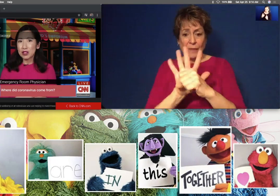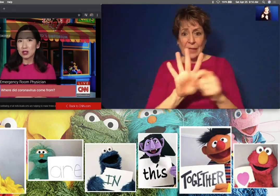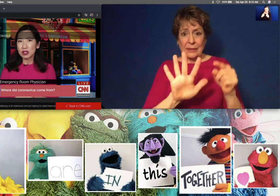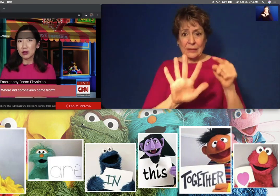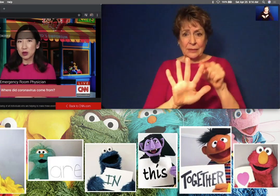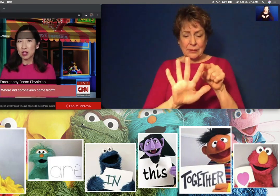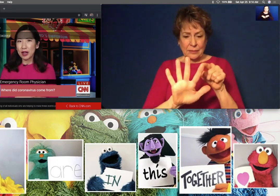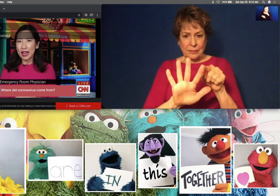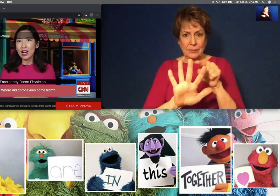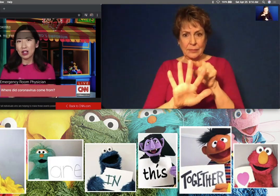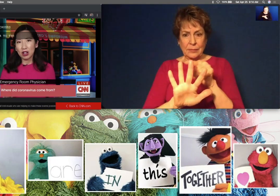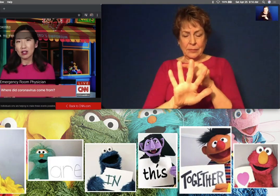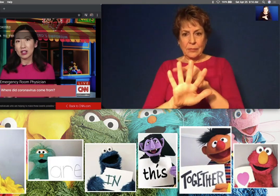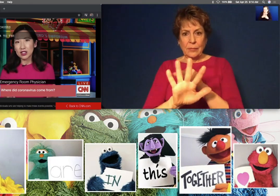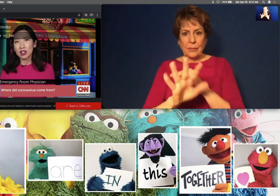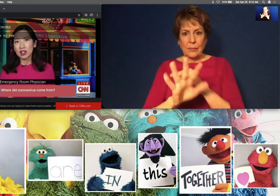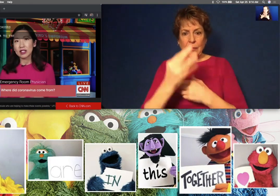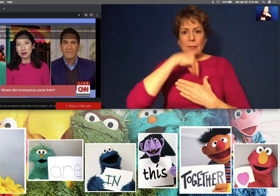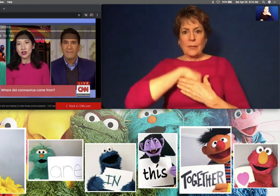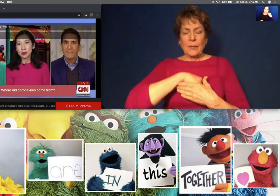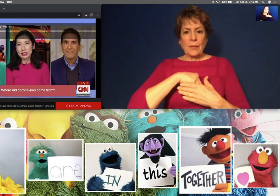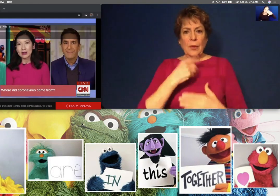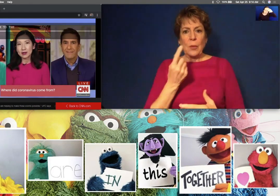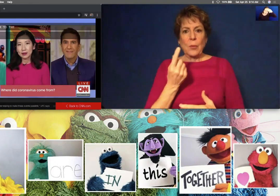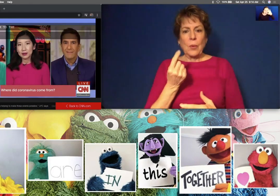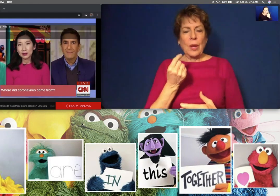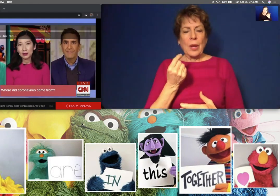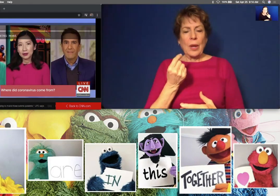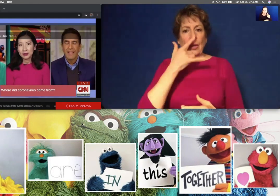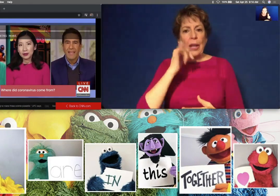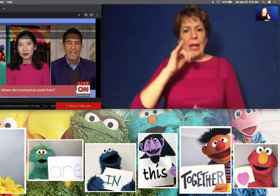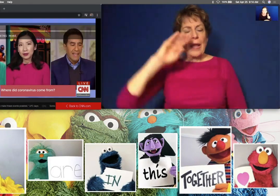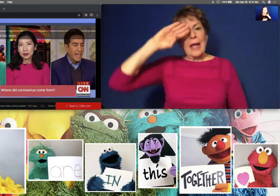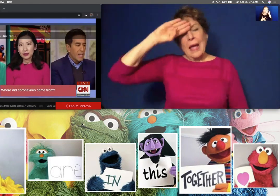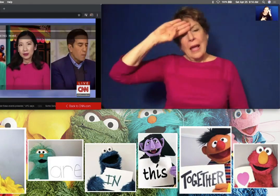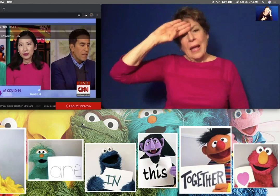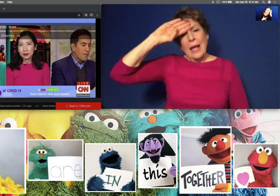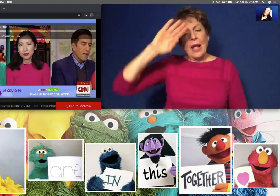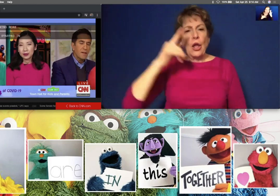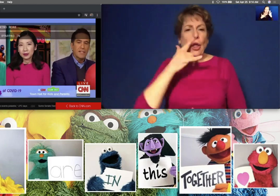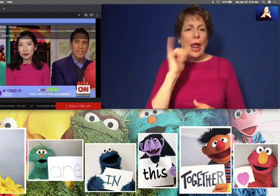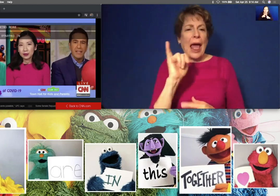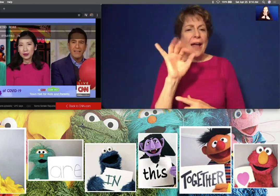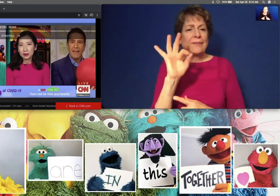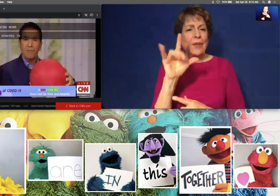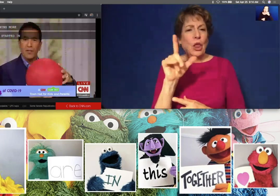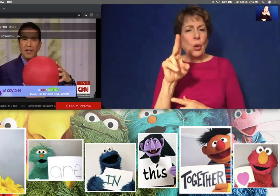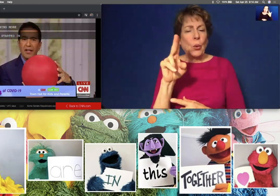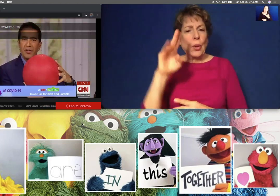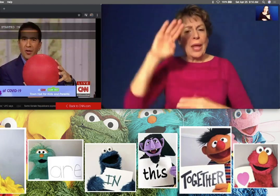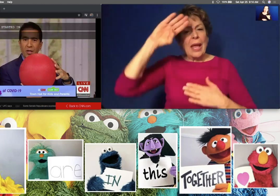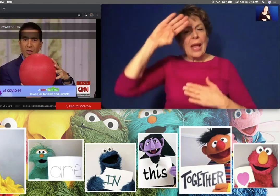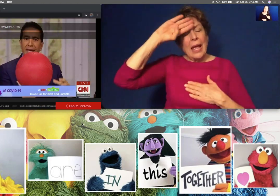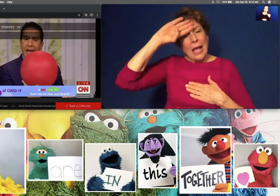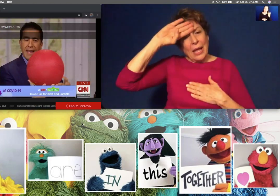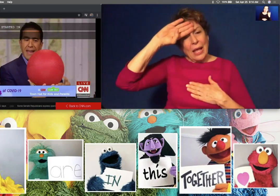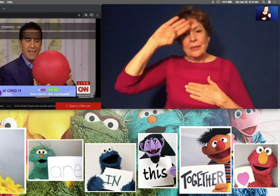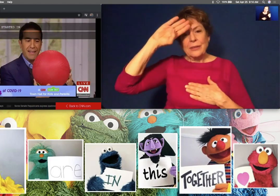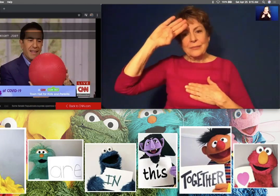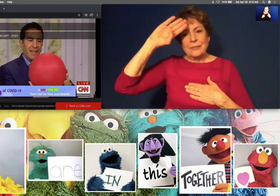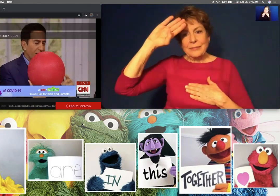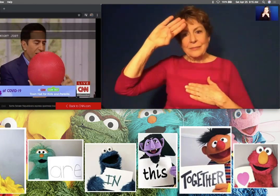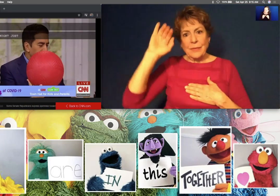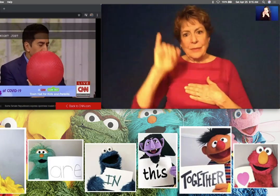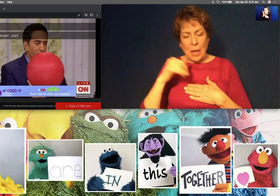symptoms very similar to the cold and the flu, but we're still learning more about how it all got started in the first place.